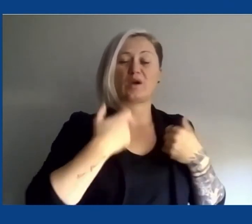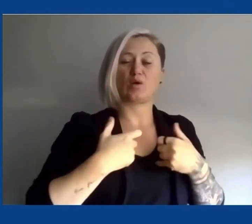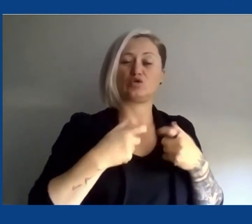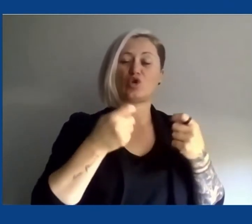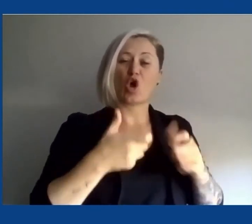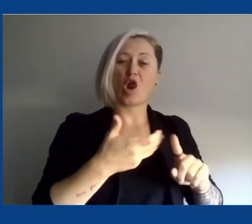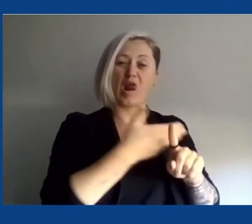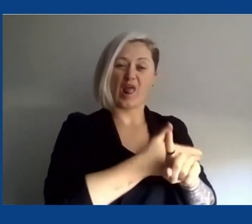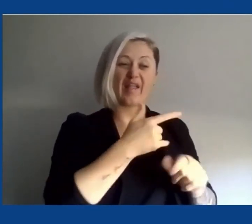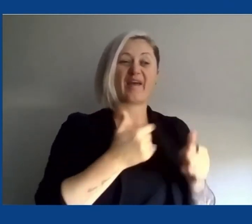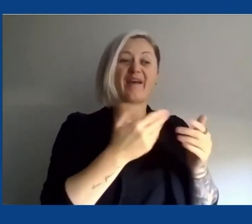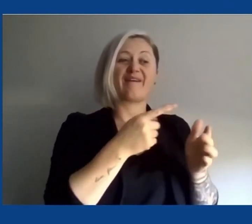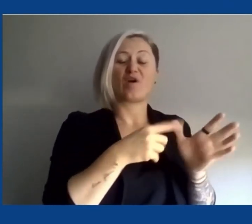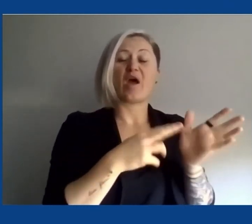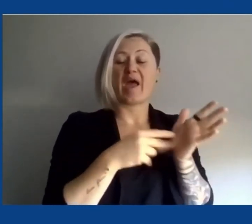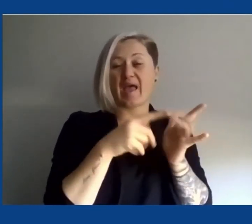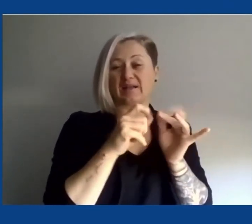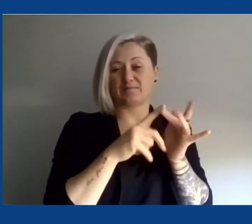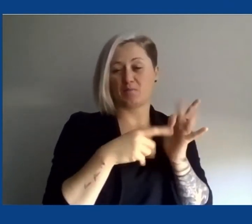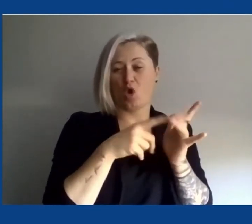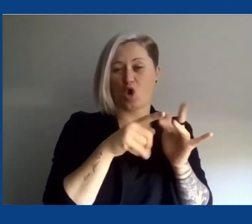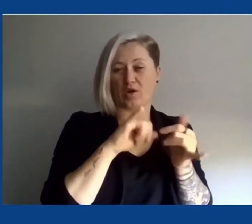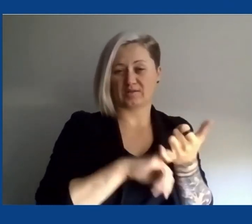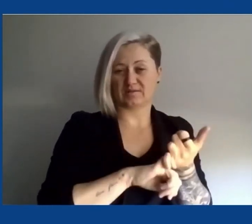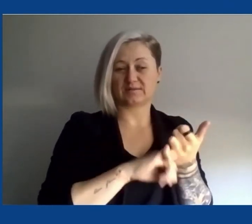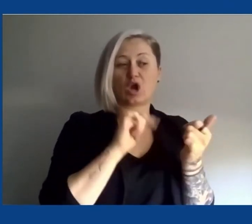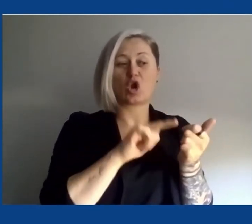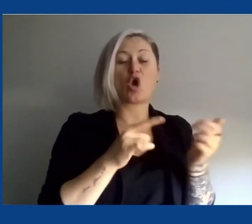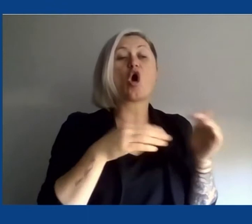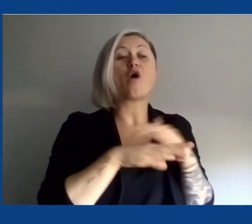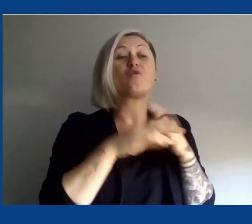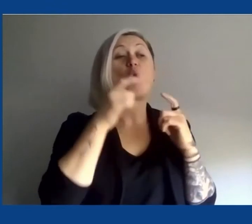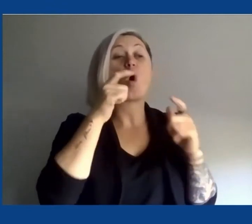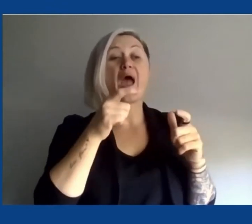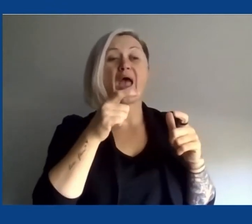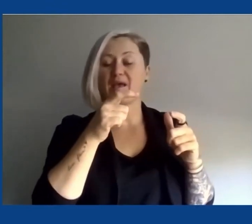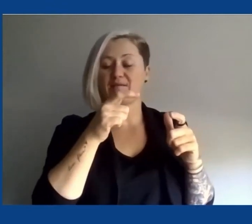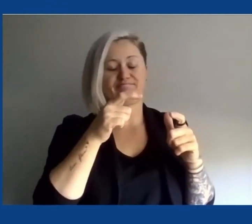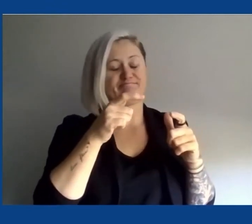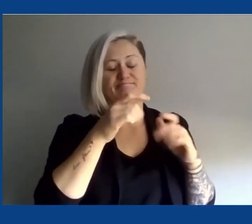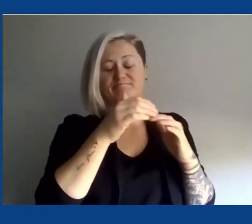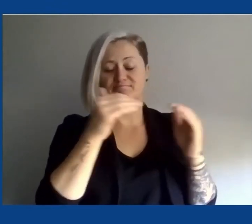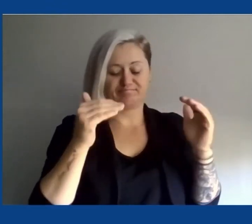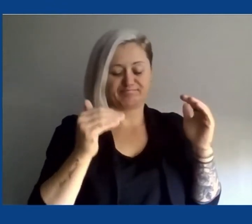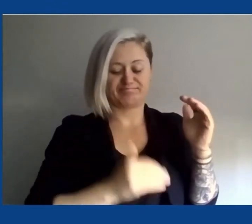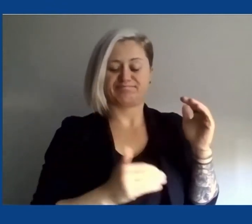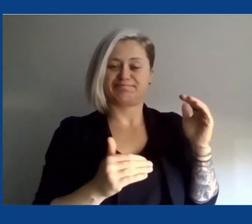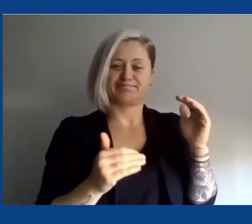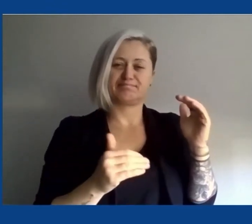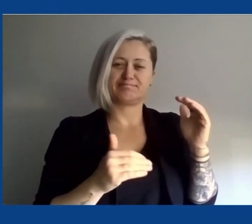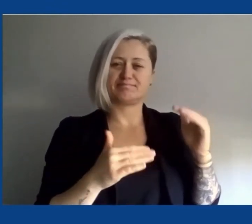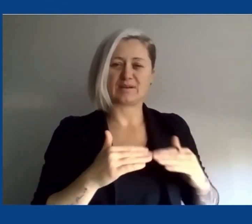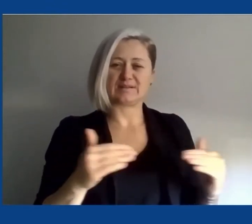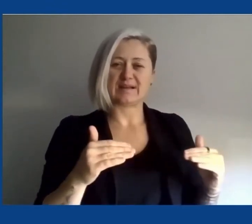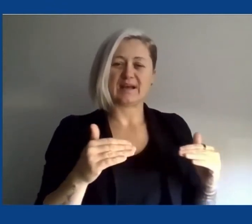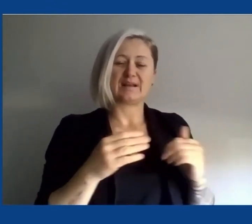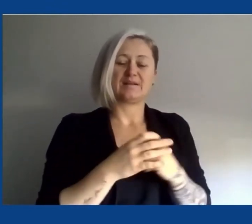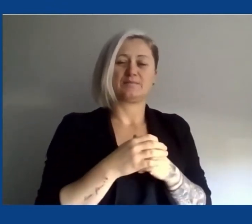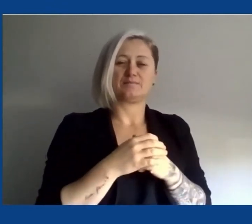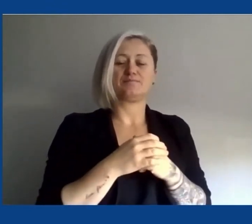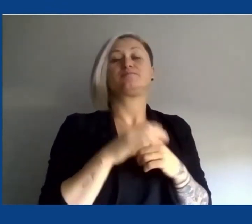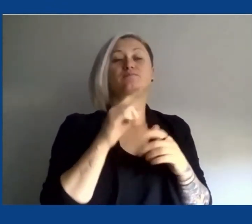given antibiotics, adding that her overall care was below expected standards. The doctor